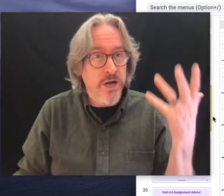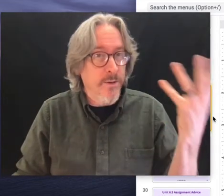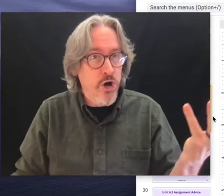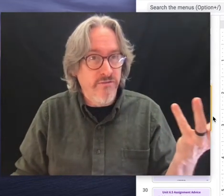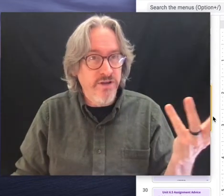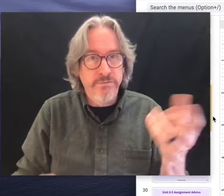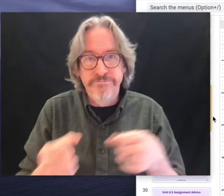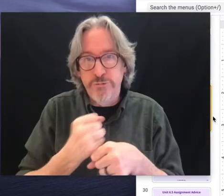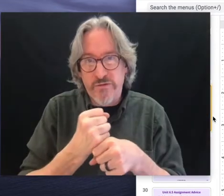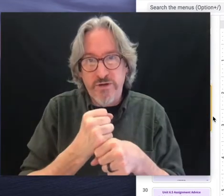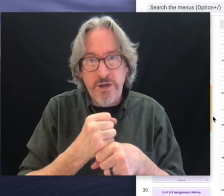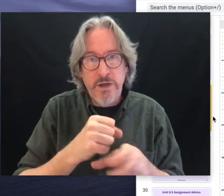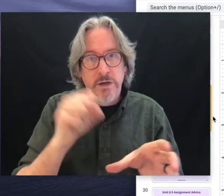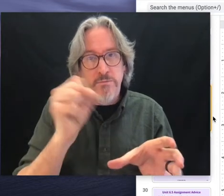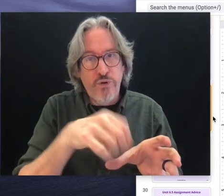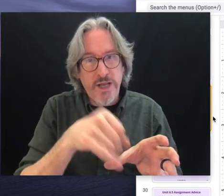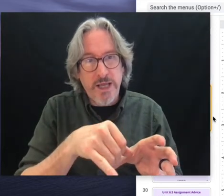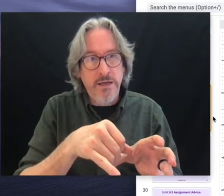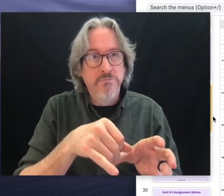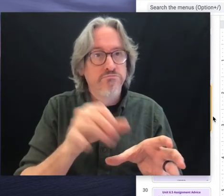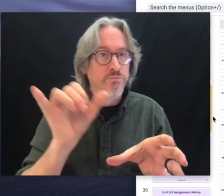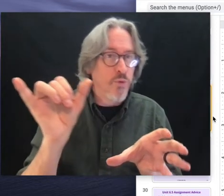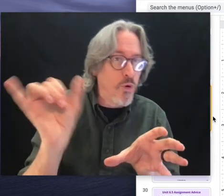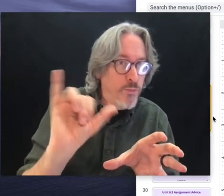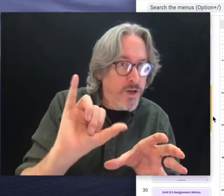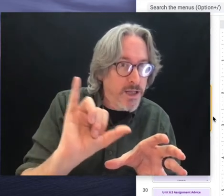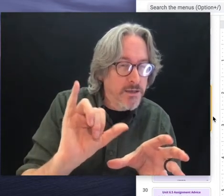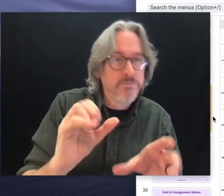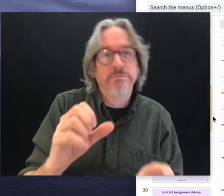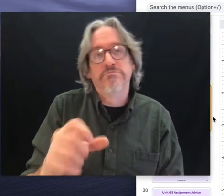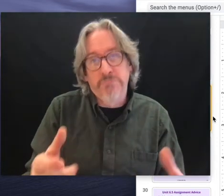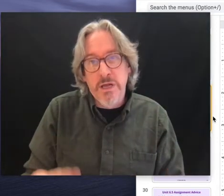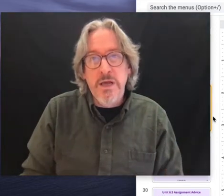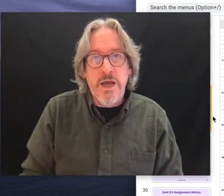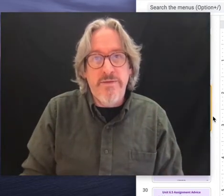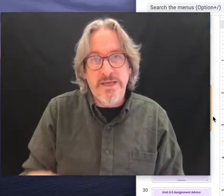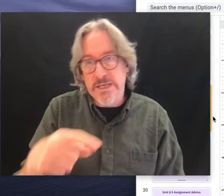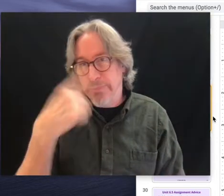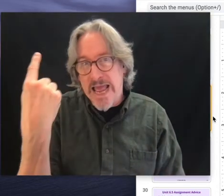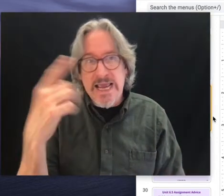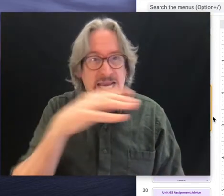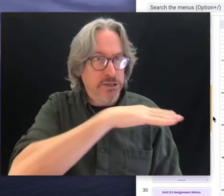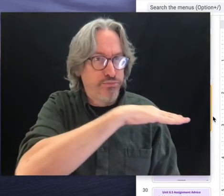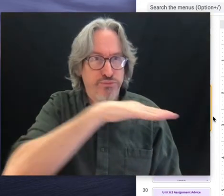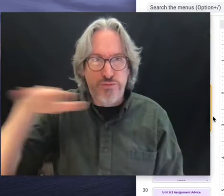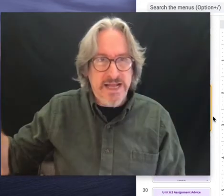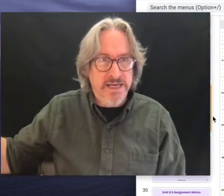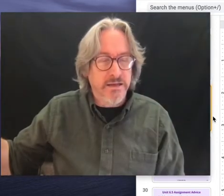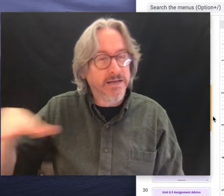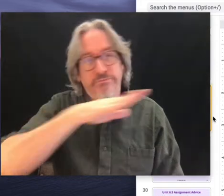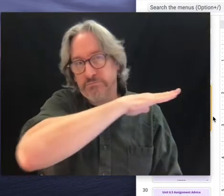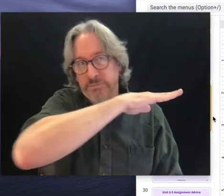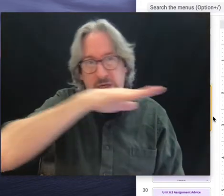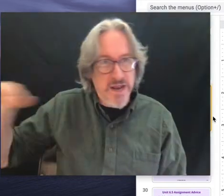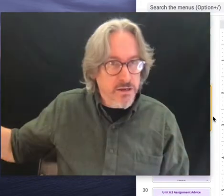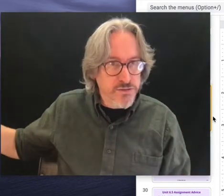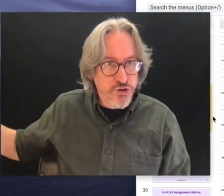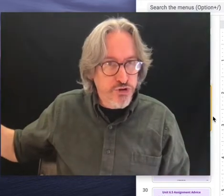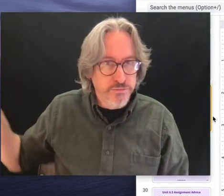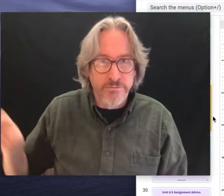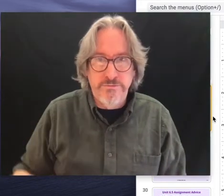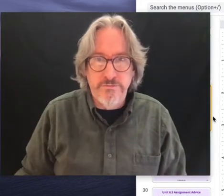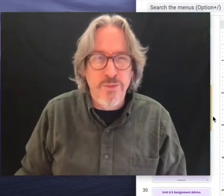1.3, talking about coffee, putting in, and then he's like black, and he goes, that's it, like nothing